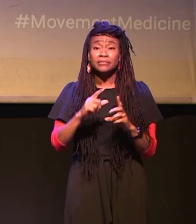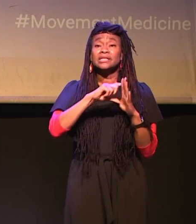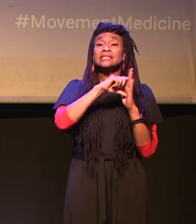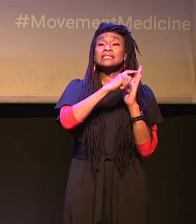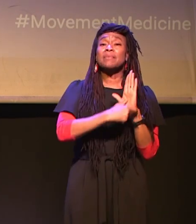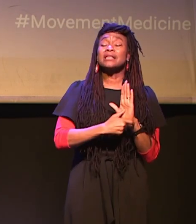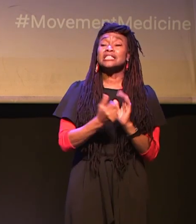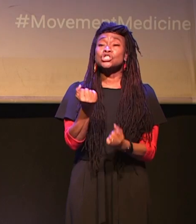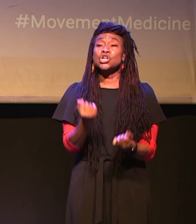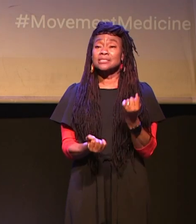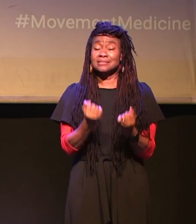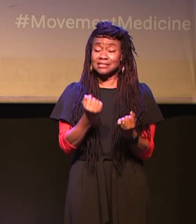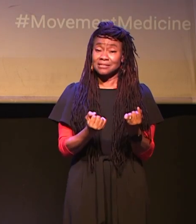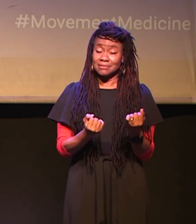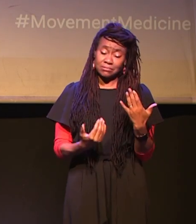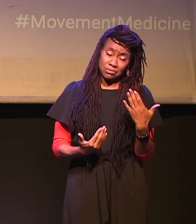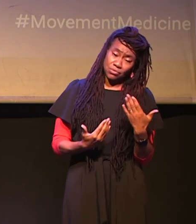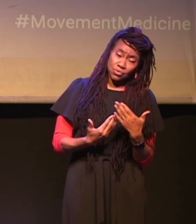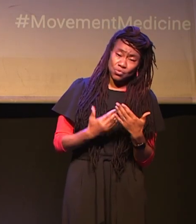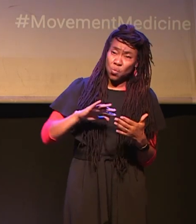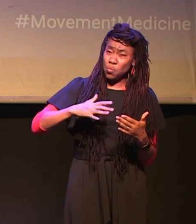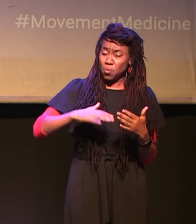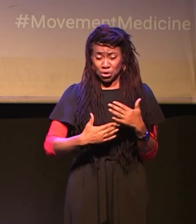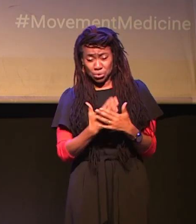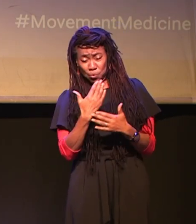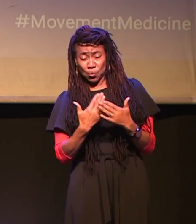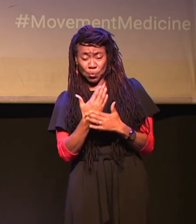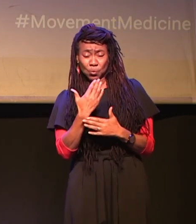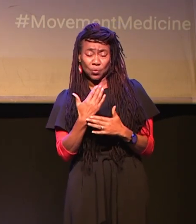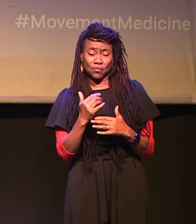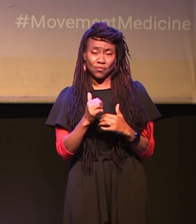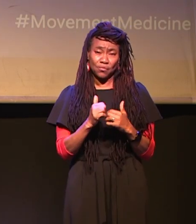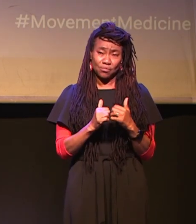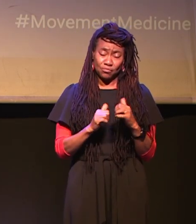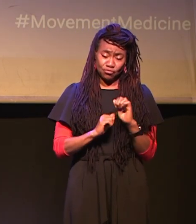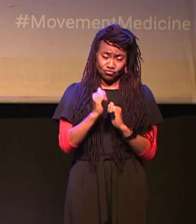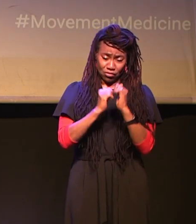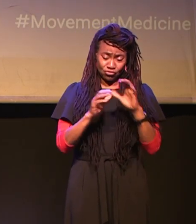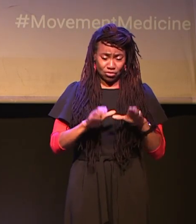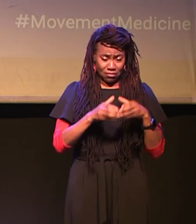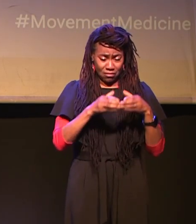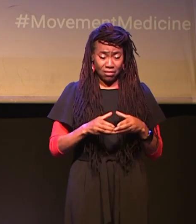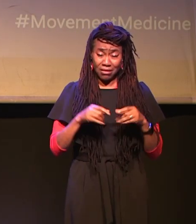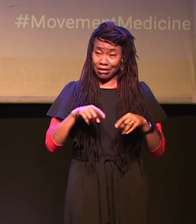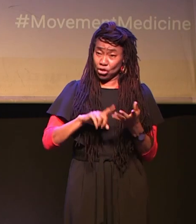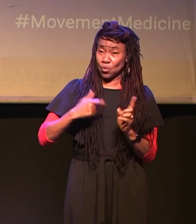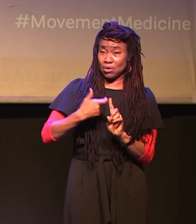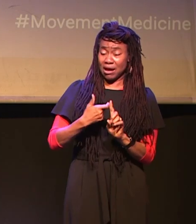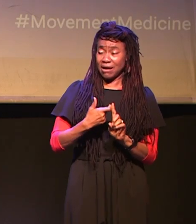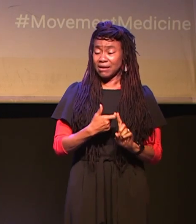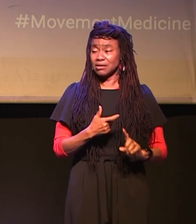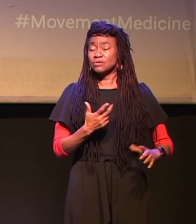is still quite new as a framework in broader movement context, but also in the UK, we're still in a rights-based context.